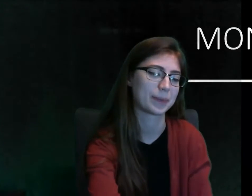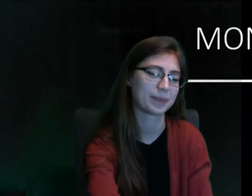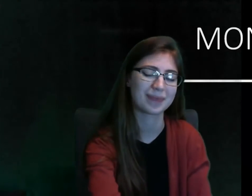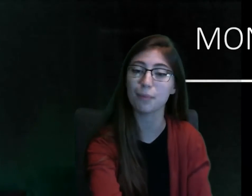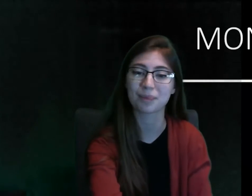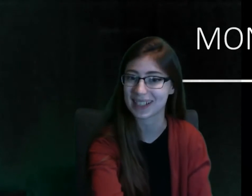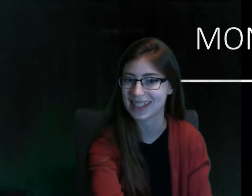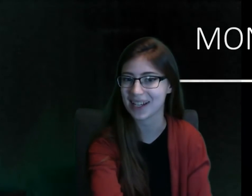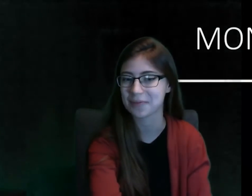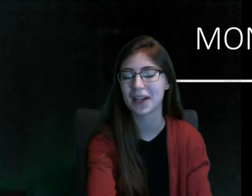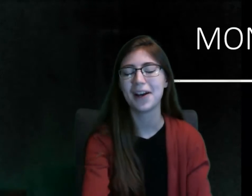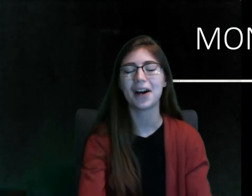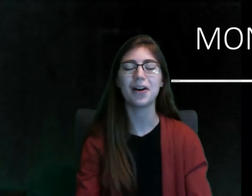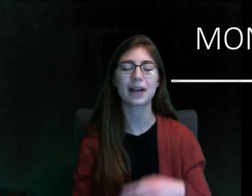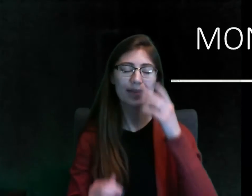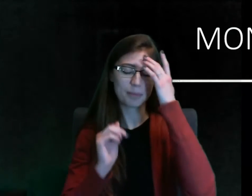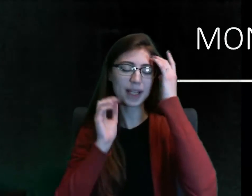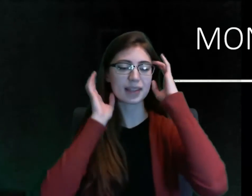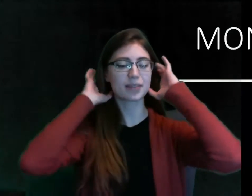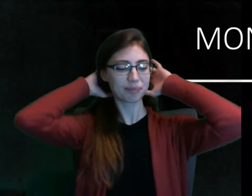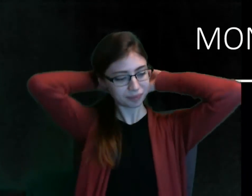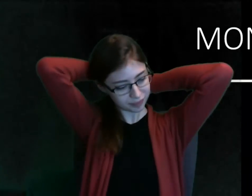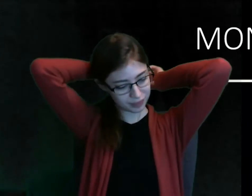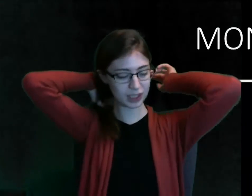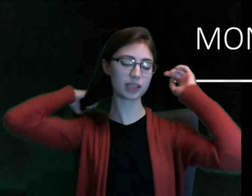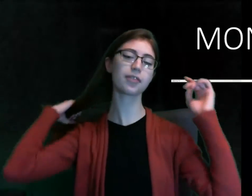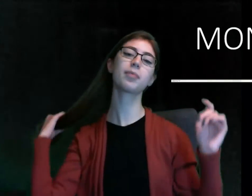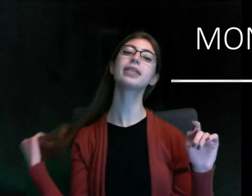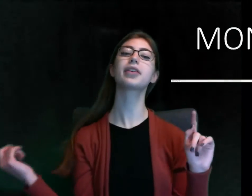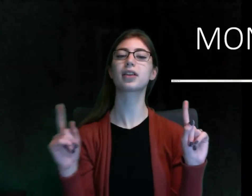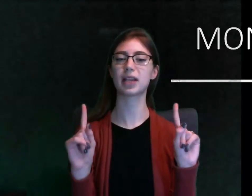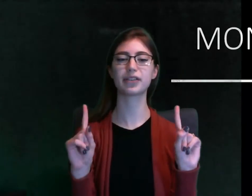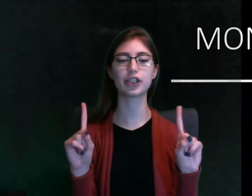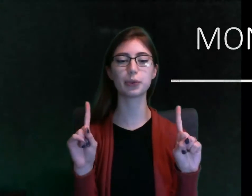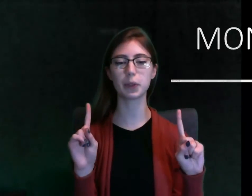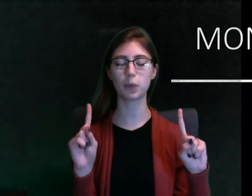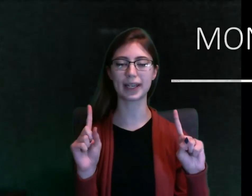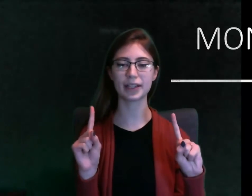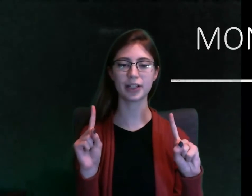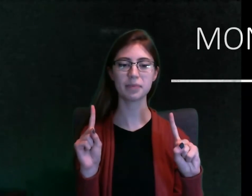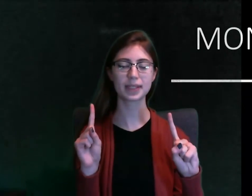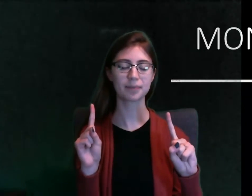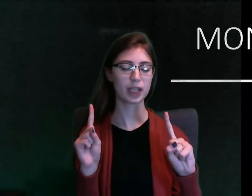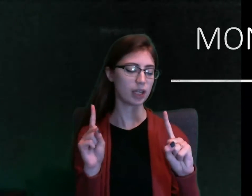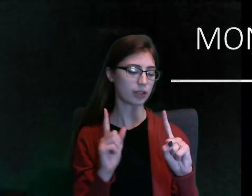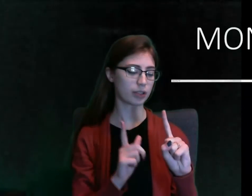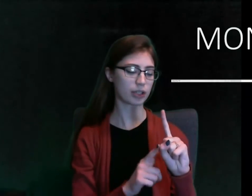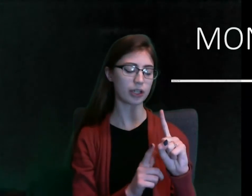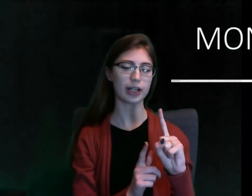yep, that's that. All right, month. So for month, you're going to make 2 one-hand shapes. Turn your